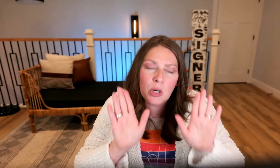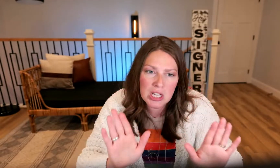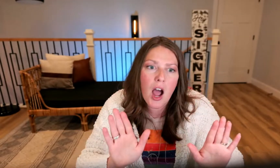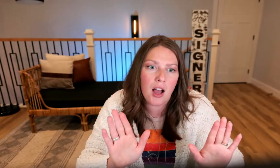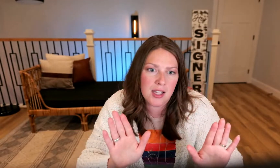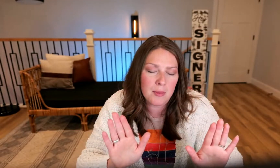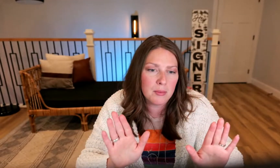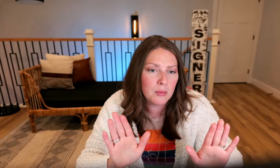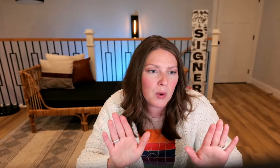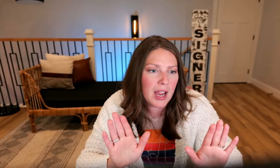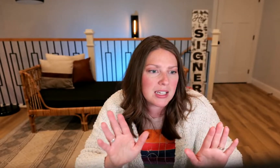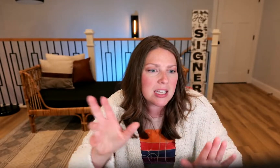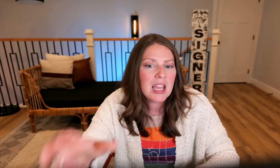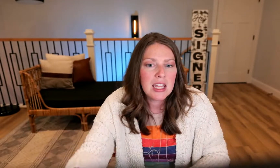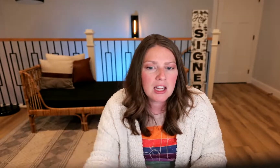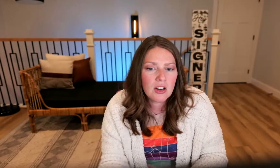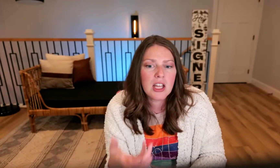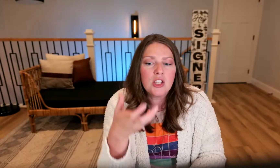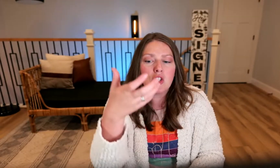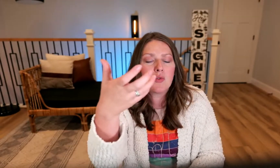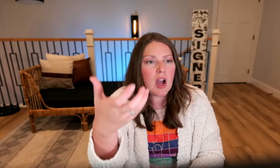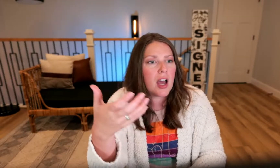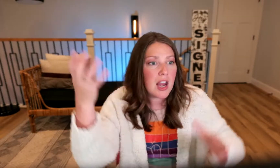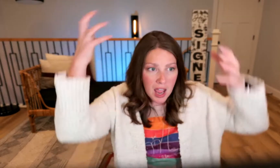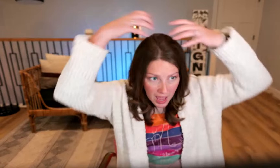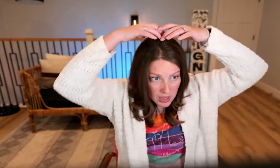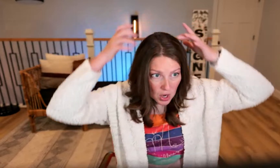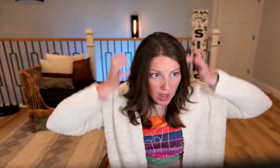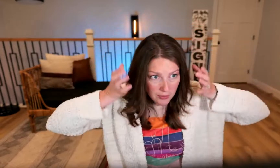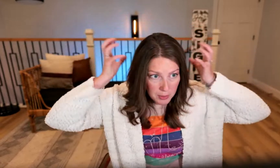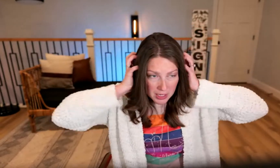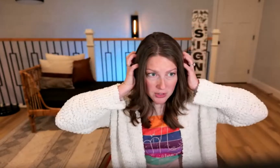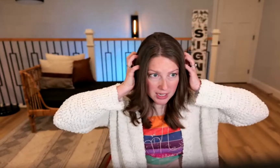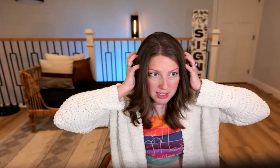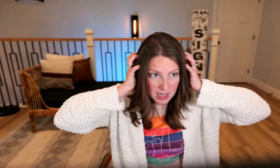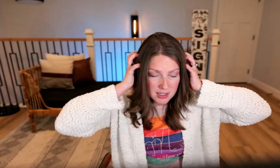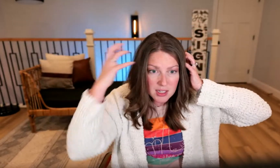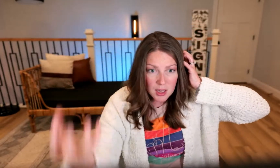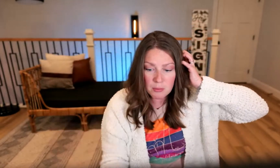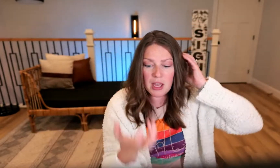pretty awesome, right? Here it is. You've got, everybody else has this, but